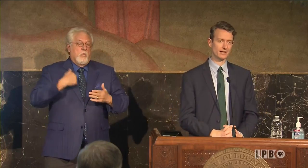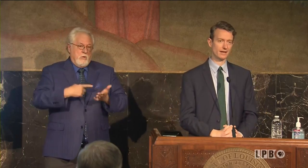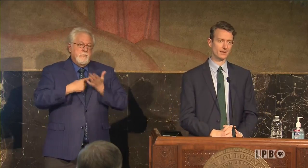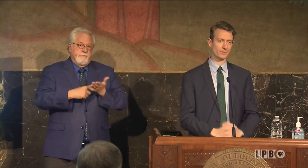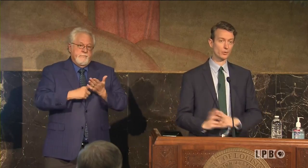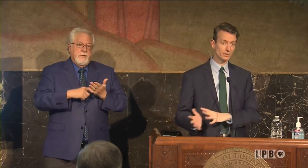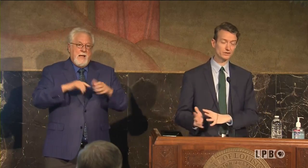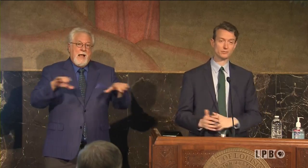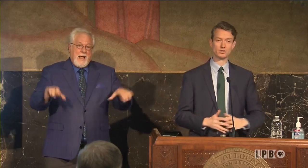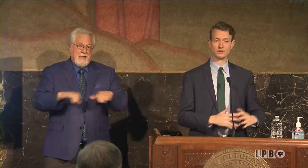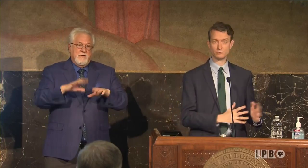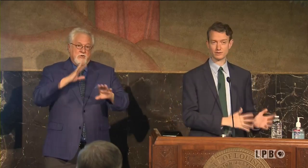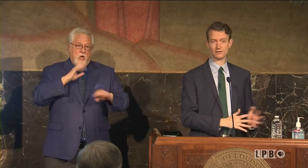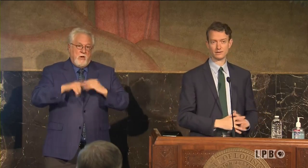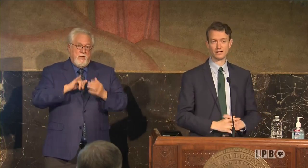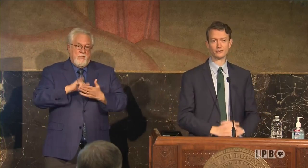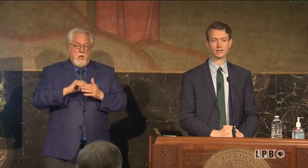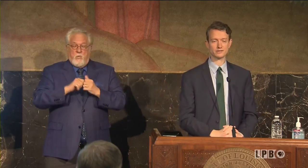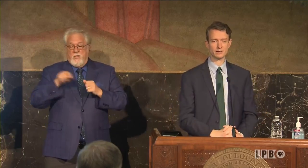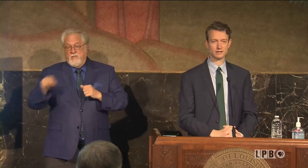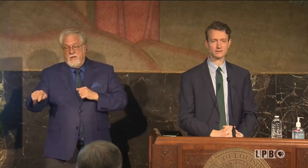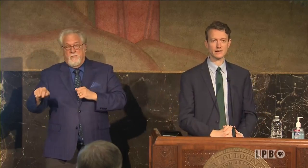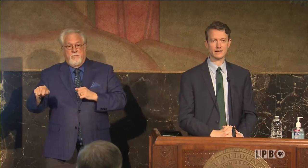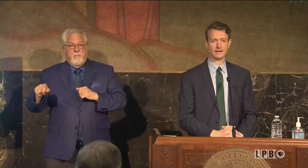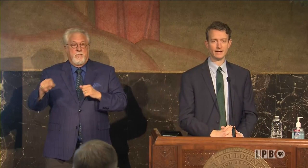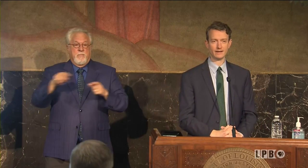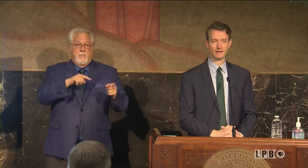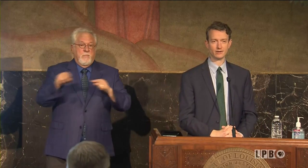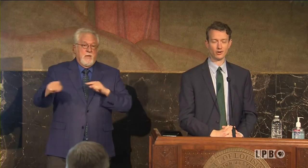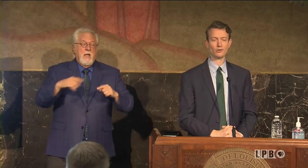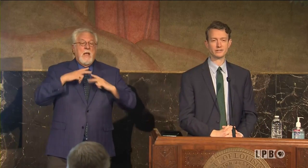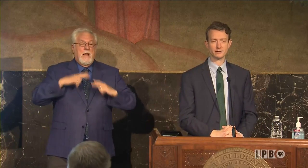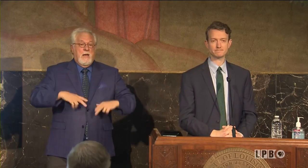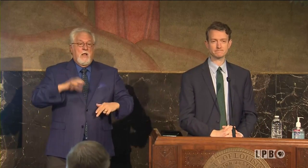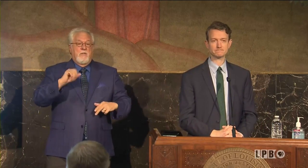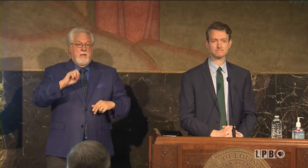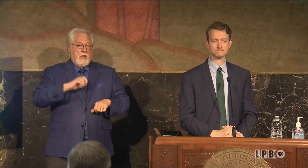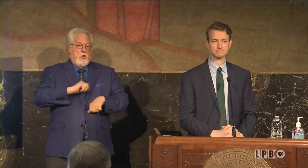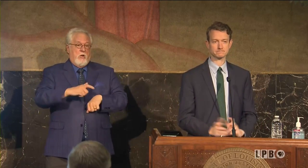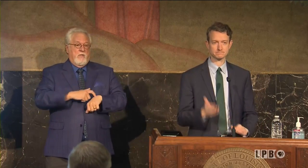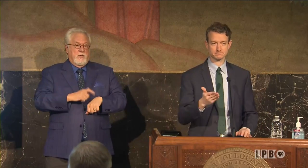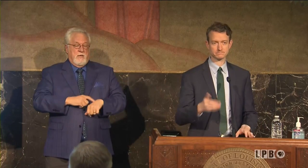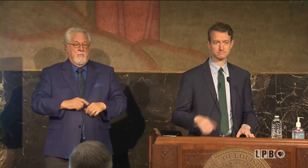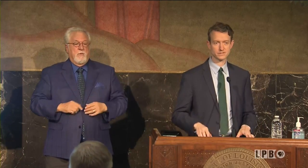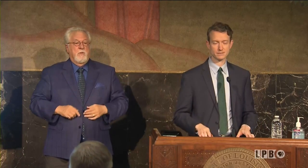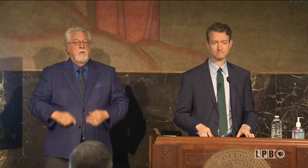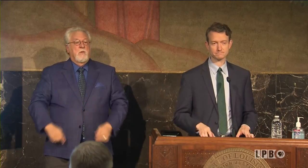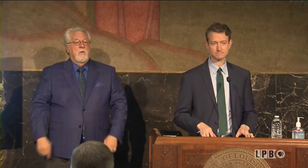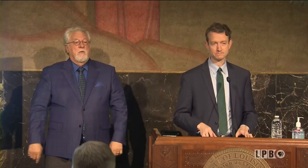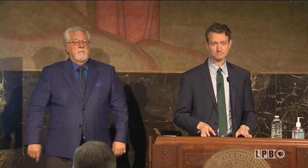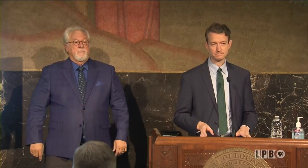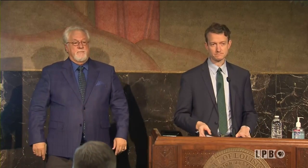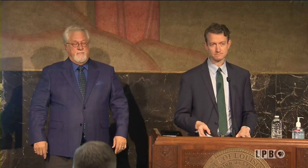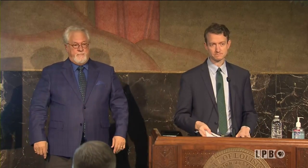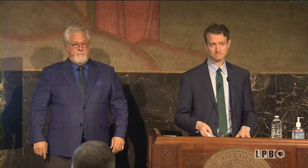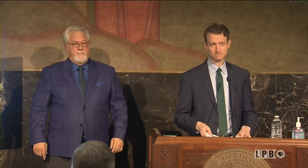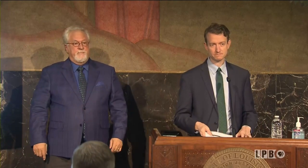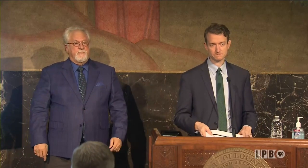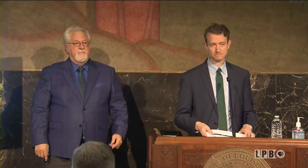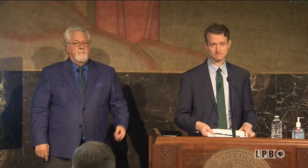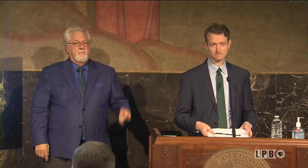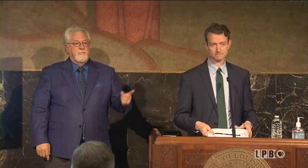have with those communities, with the healthcare settings all the time. Can you explain the rationale for